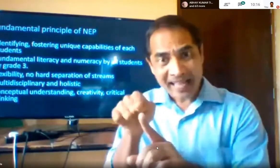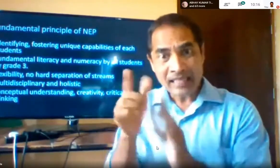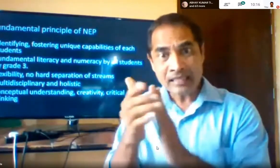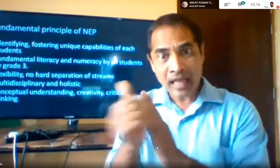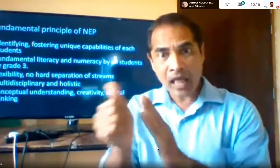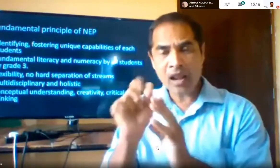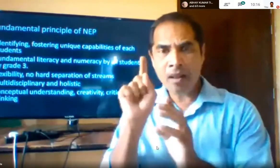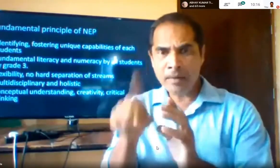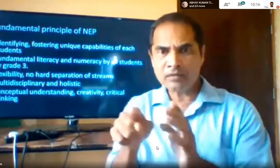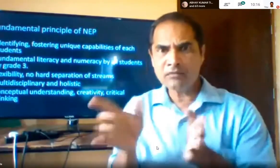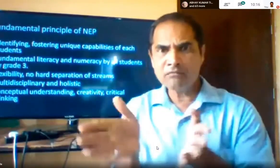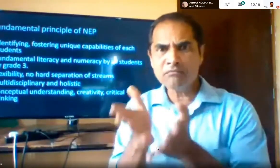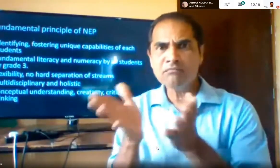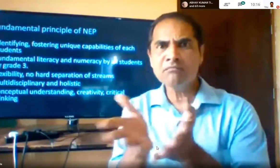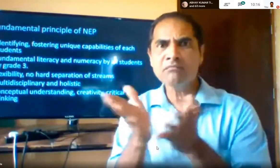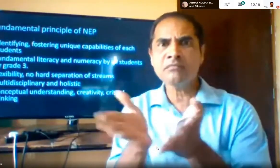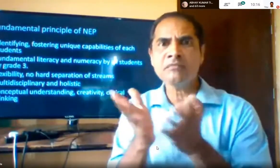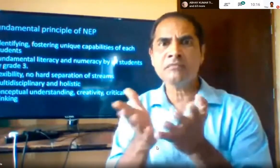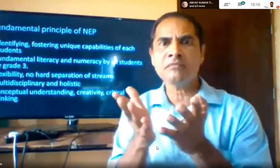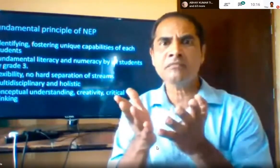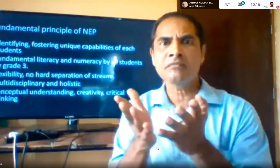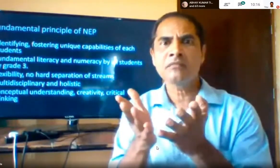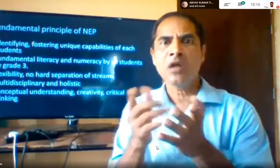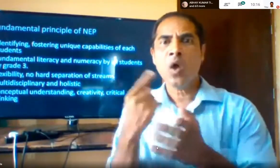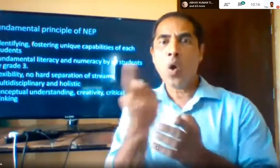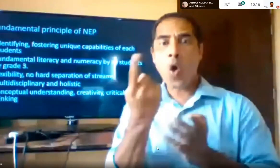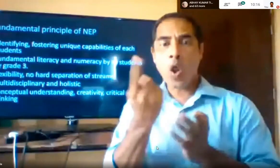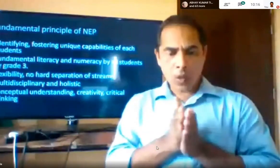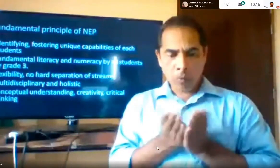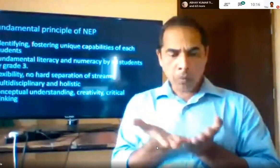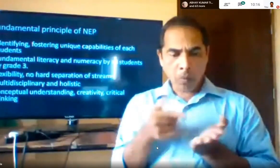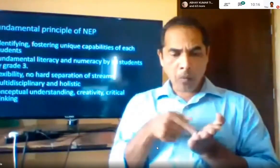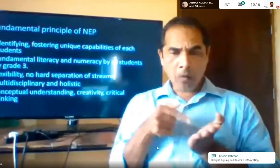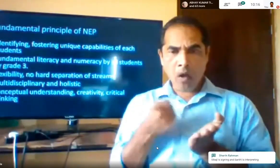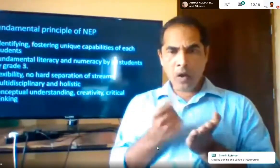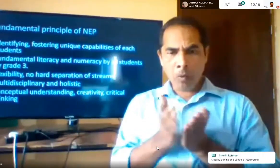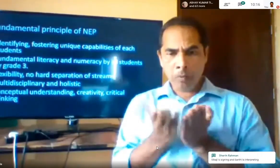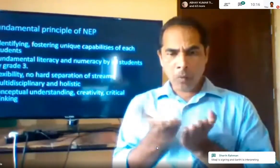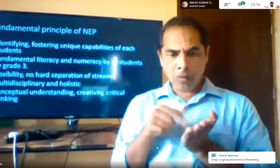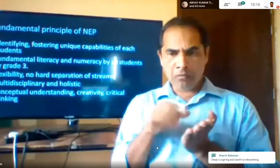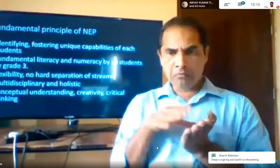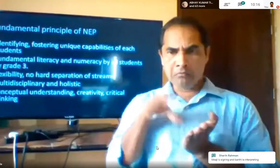is the speciality of the student, what is the skill of the student, and motivating that student on that basis.